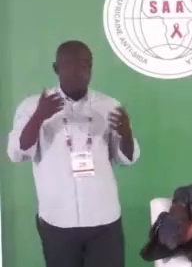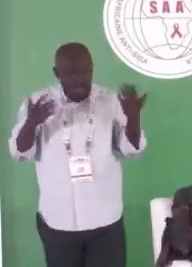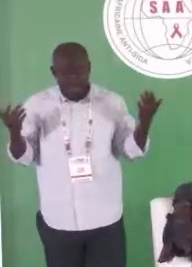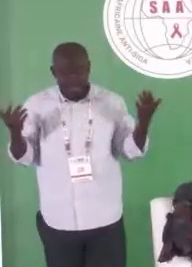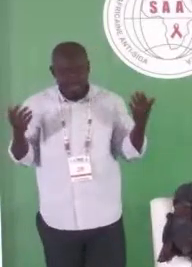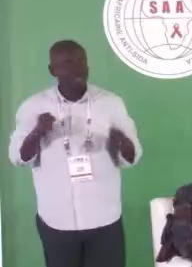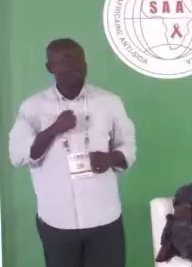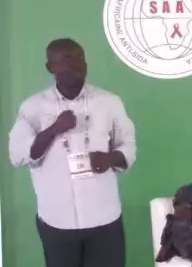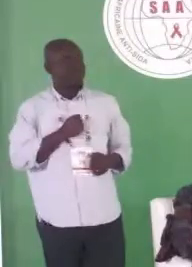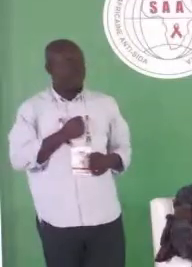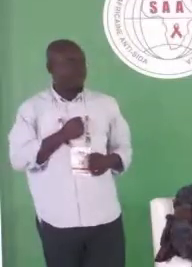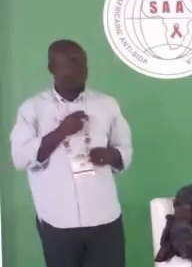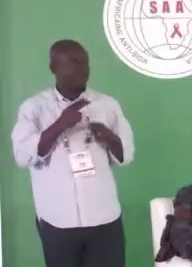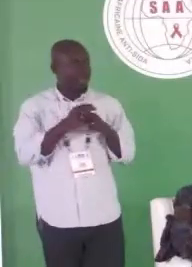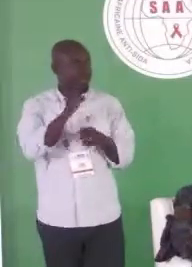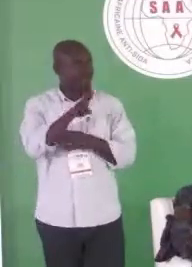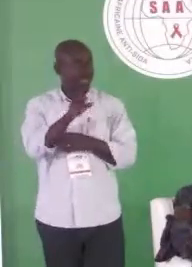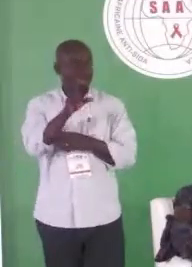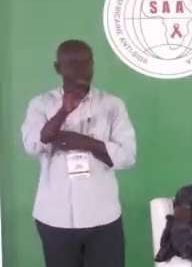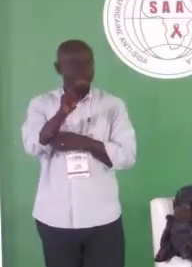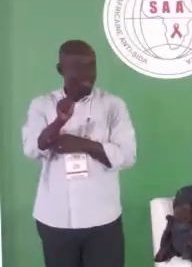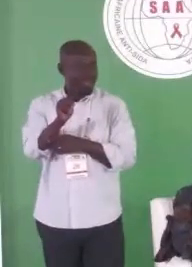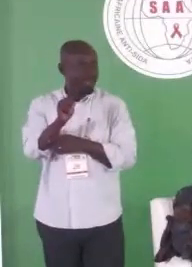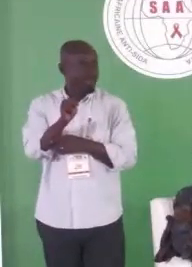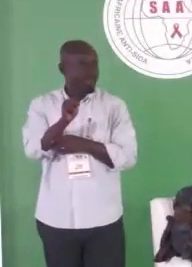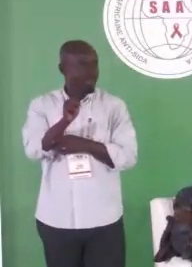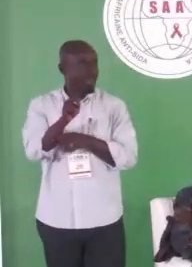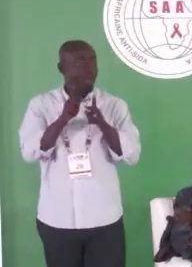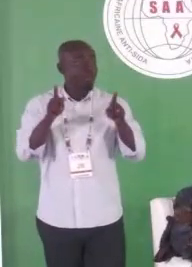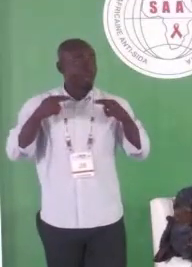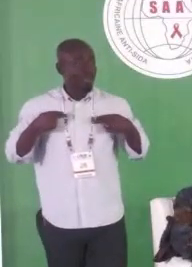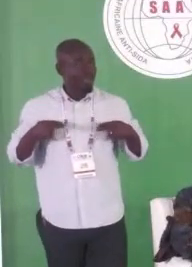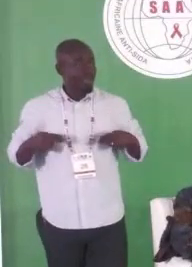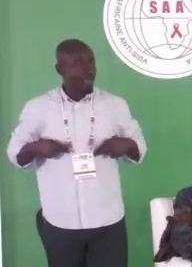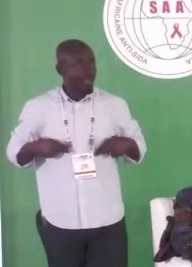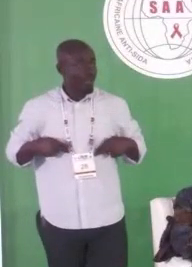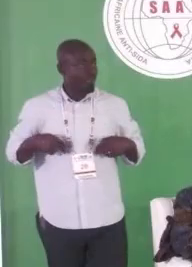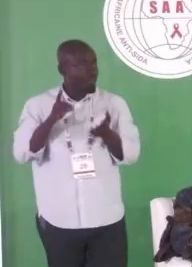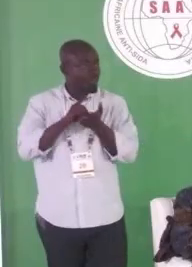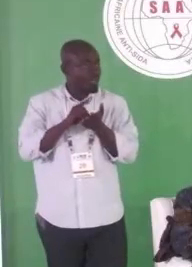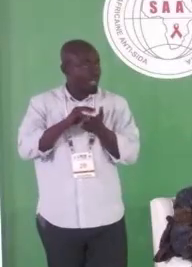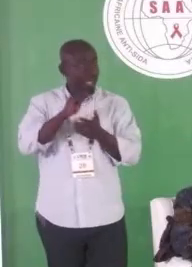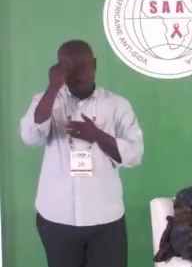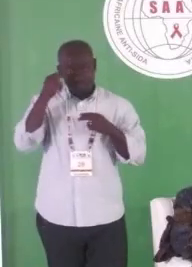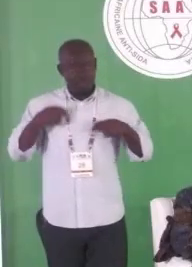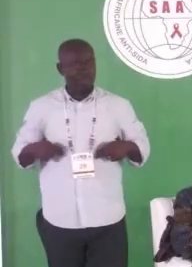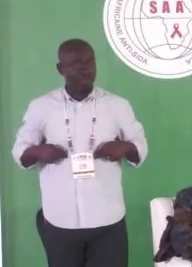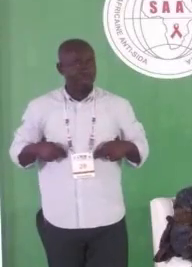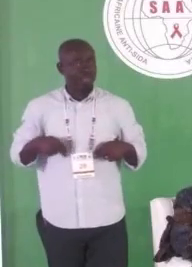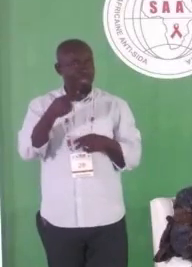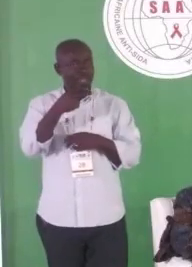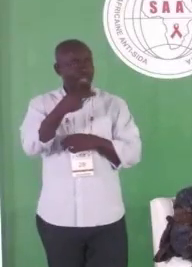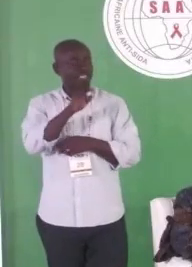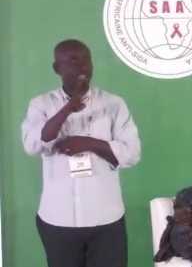Sorry about that. So my name is Dr. Lynn Shirare. I am the public health physician in the Ministry of Health in the HIV